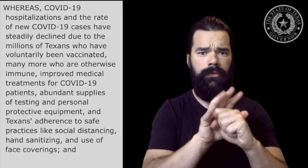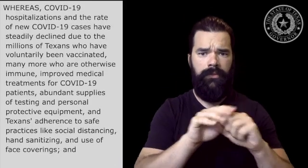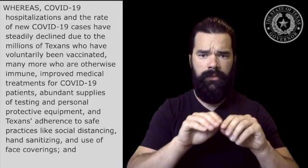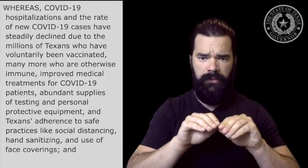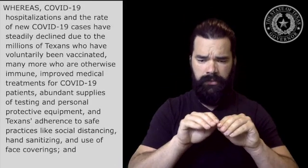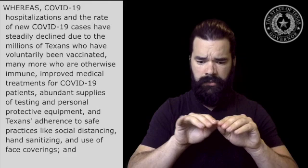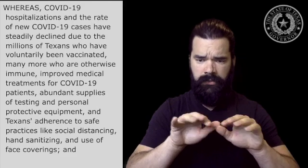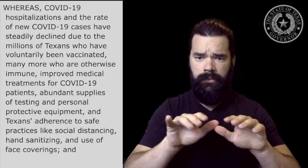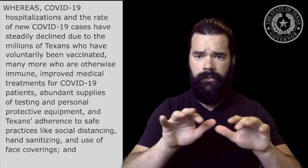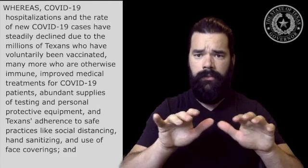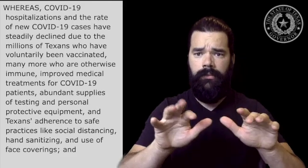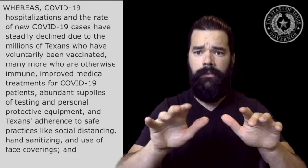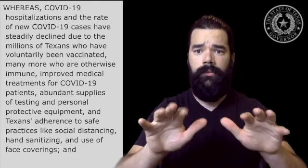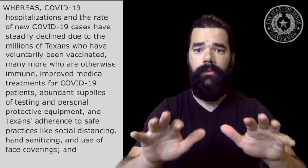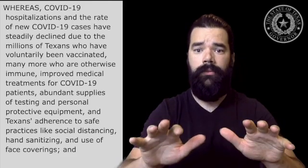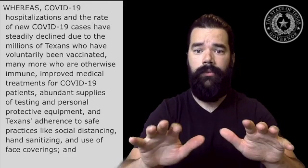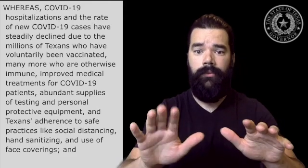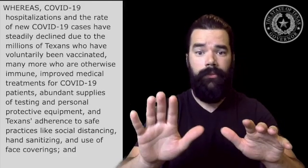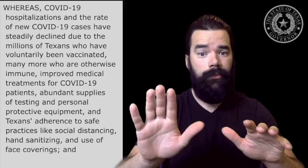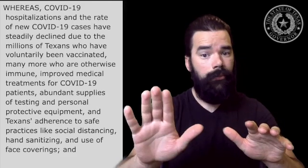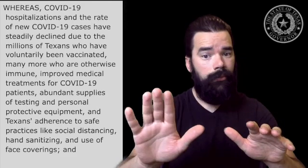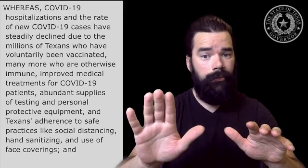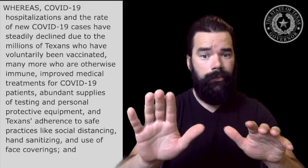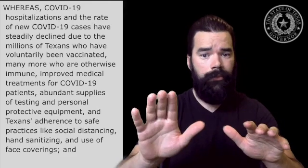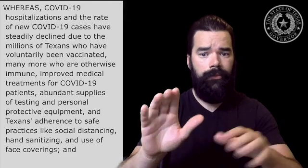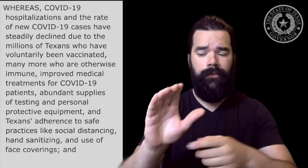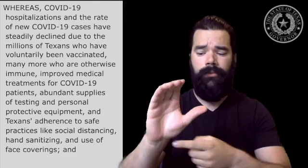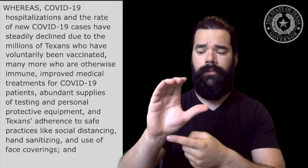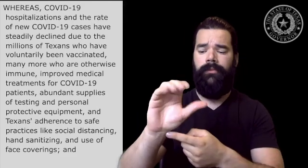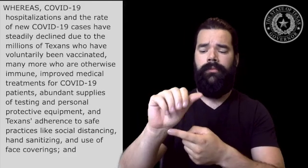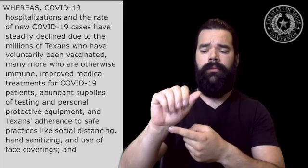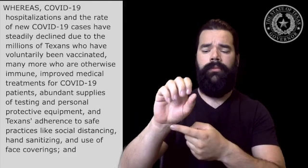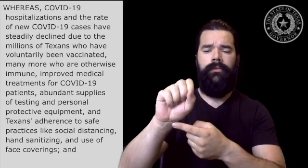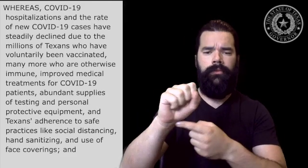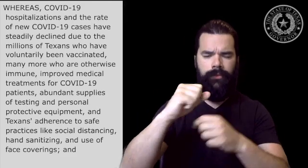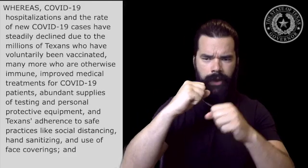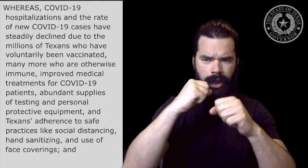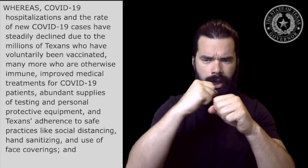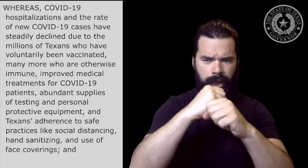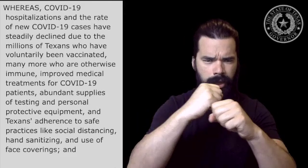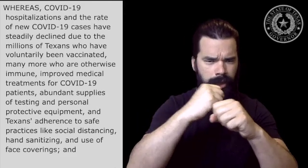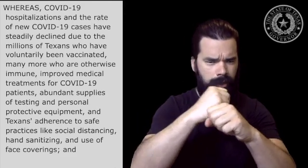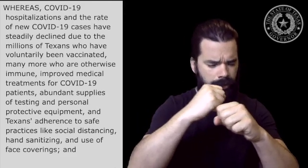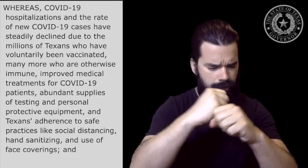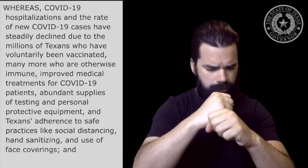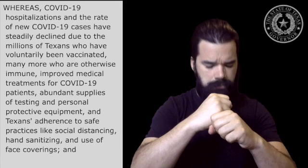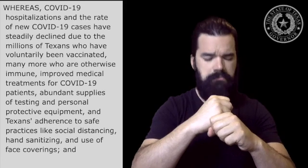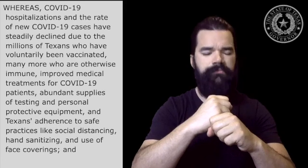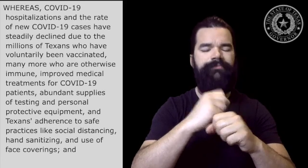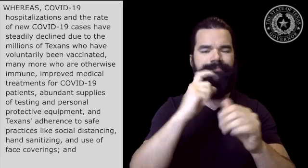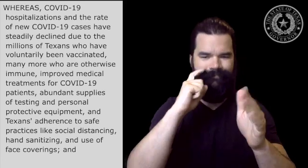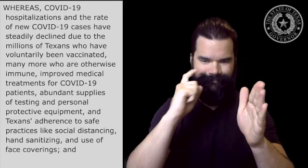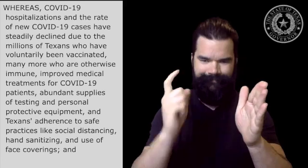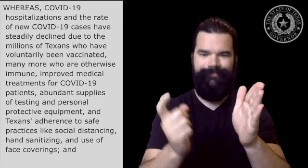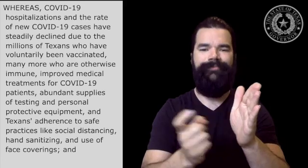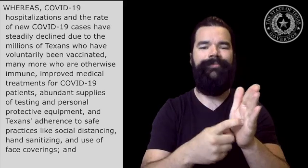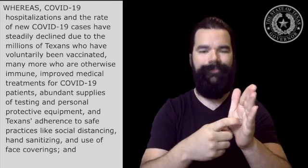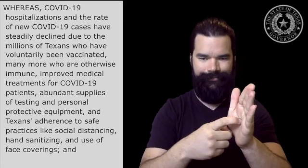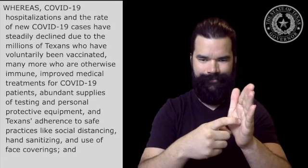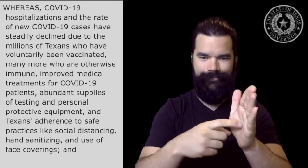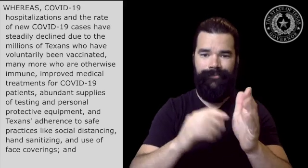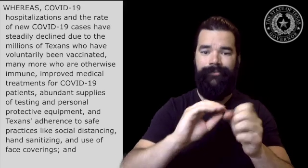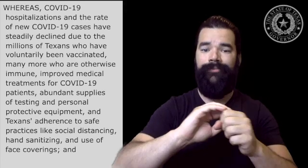whereas COVID-19 hospitalizations and the rate of new COVID-19 cases have steadily